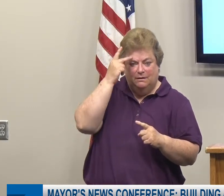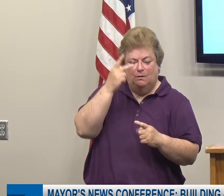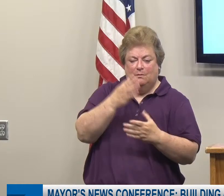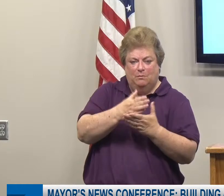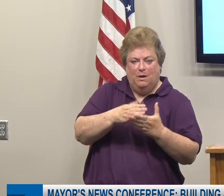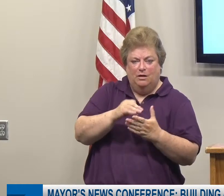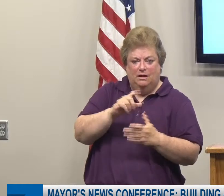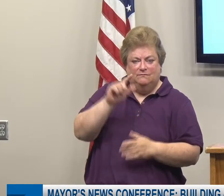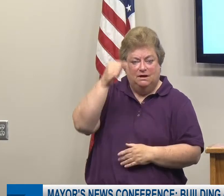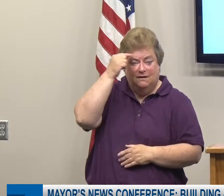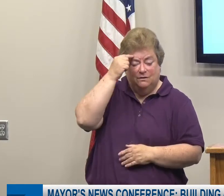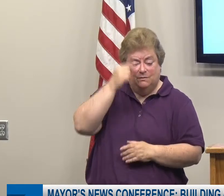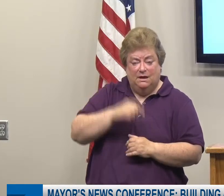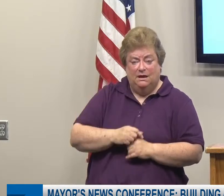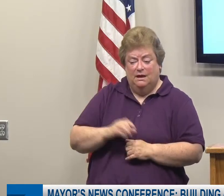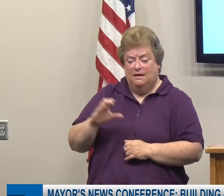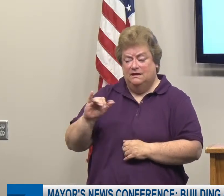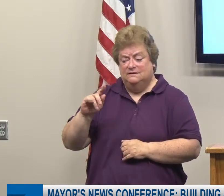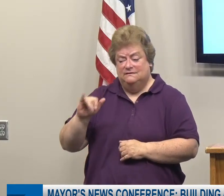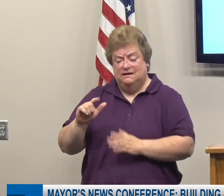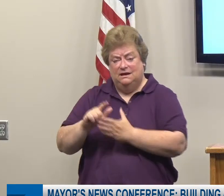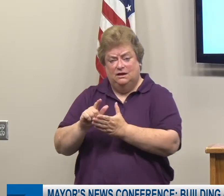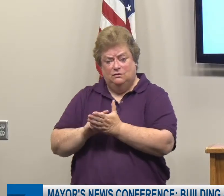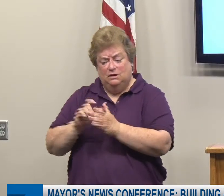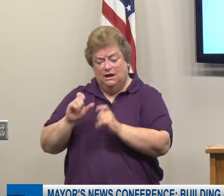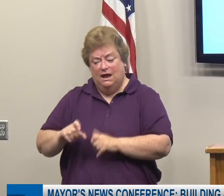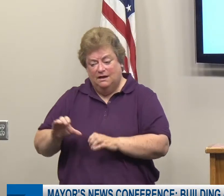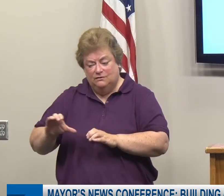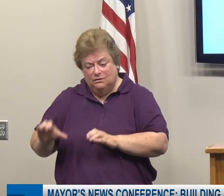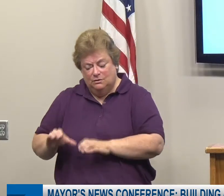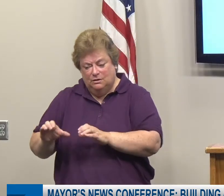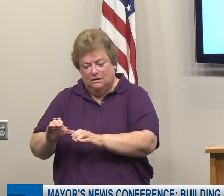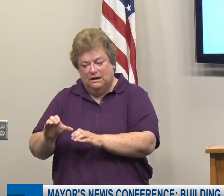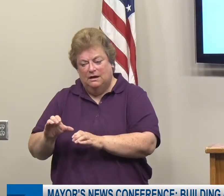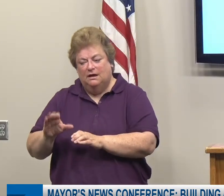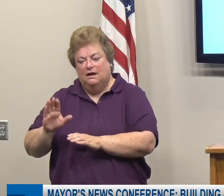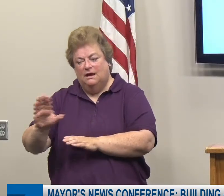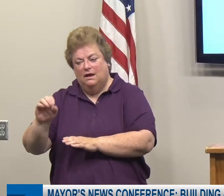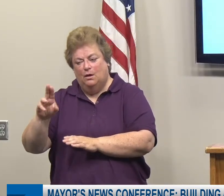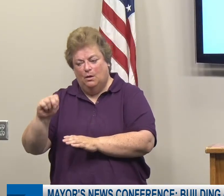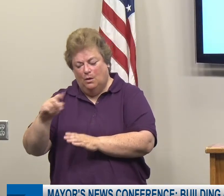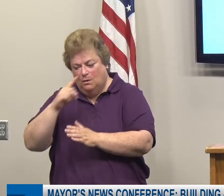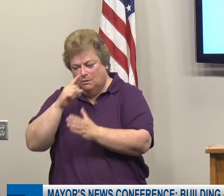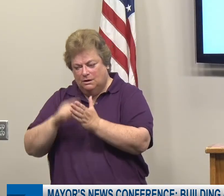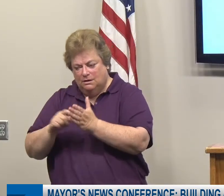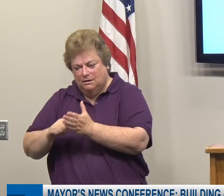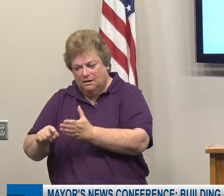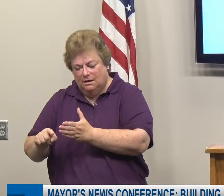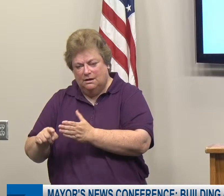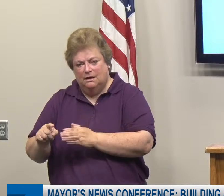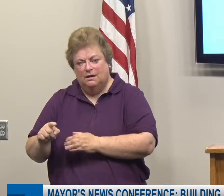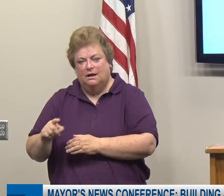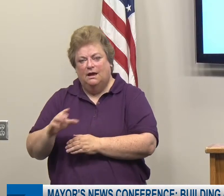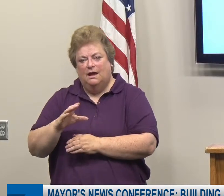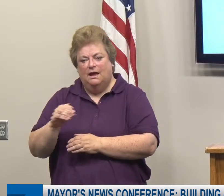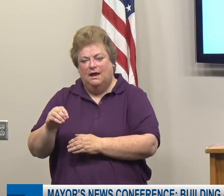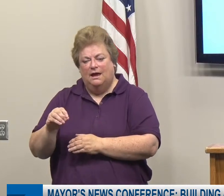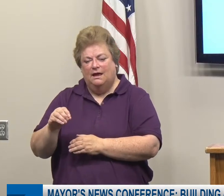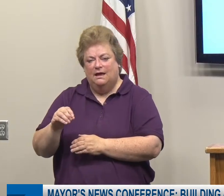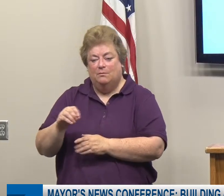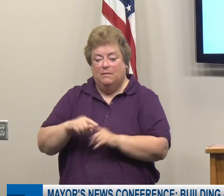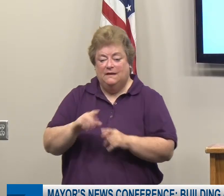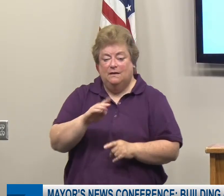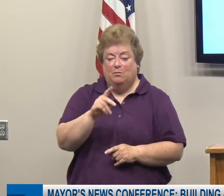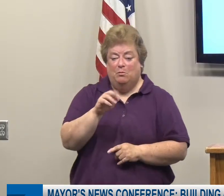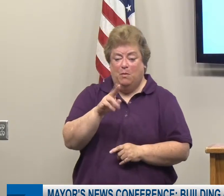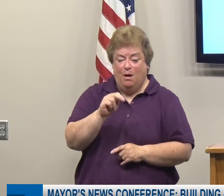branches of government, and the city attorney has to be able to conduct independent investigations and prosecutions, and the pardon power, however, is